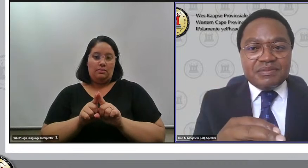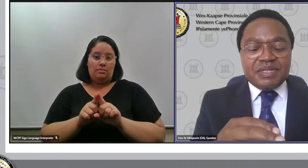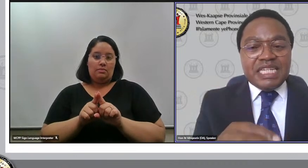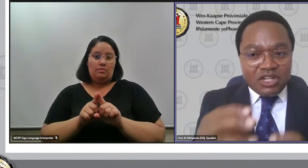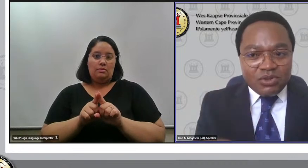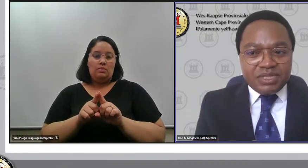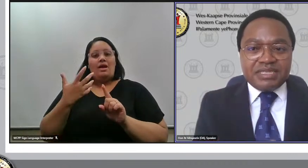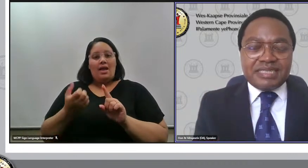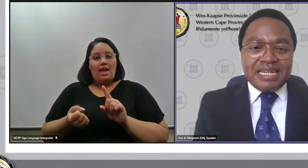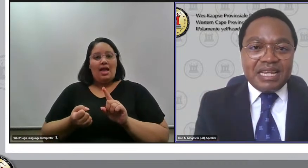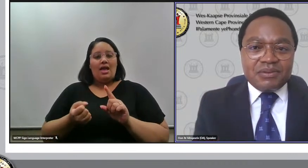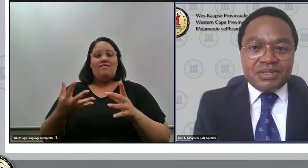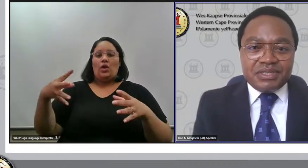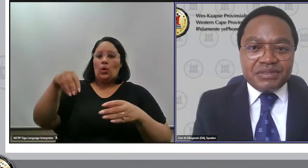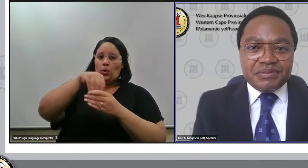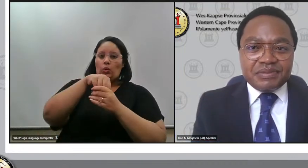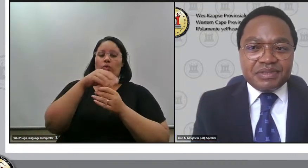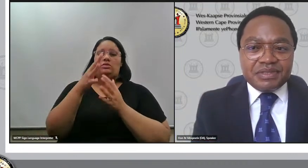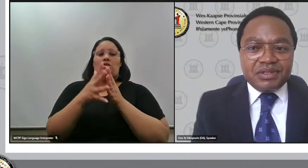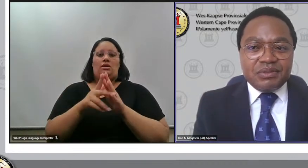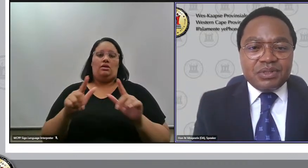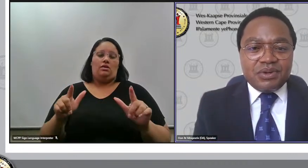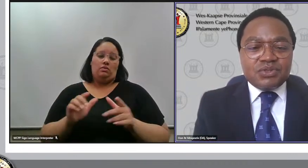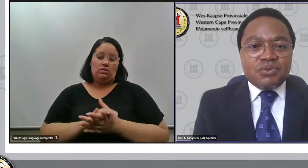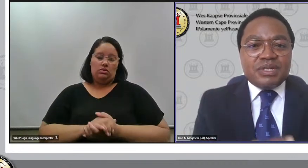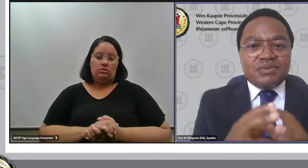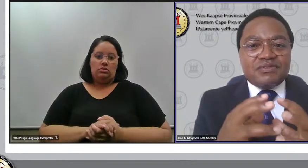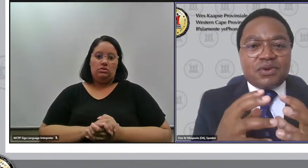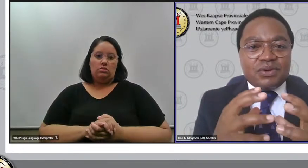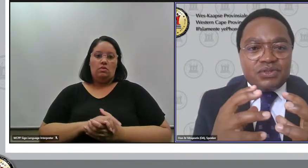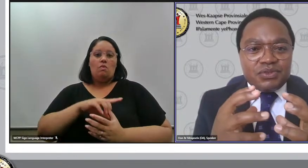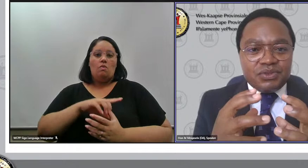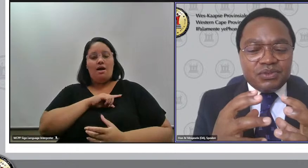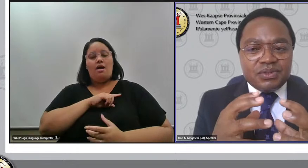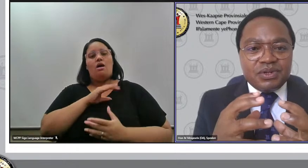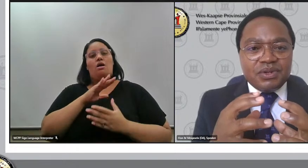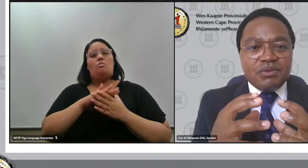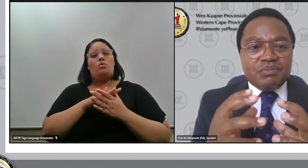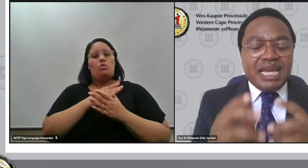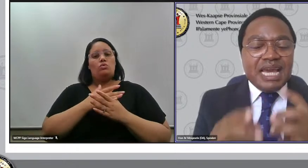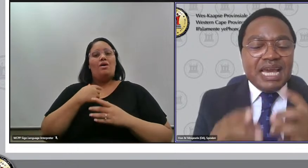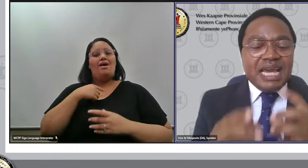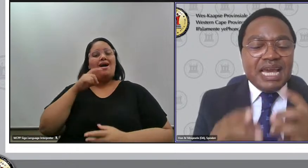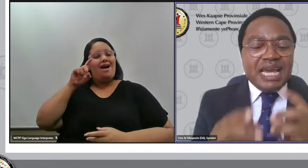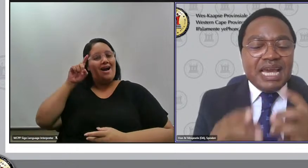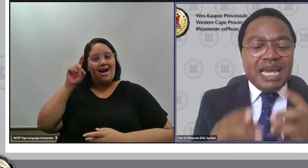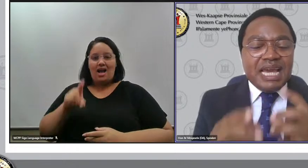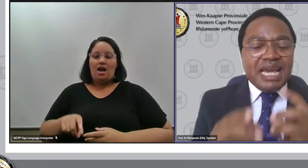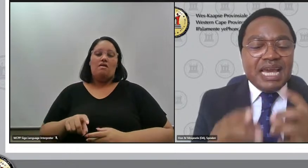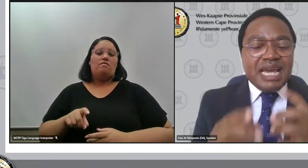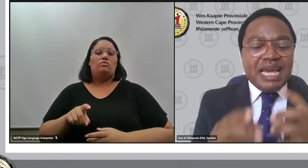got them including sign language. Because we've got to be